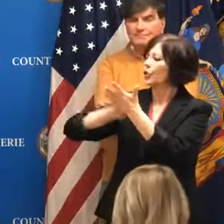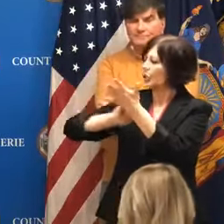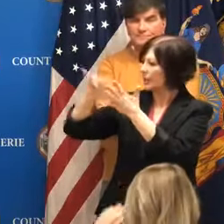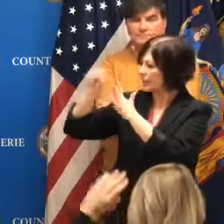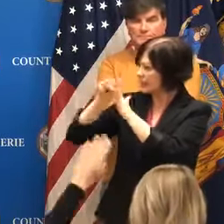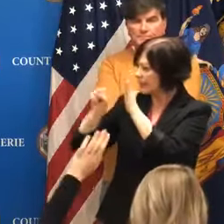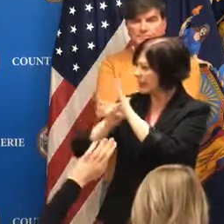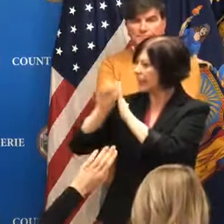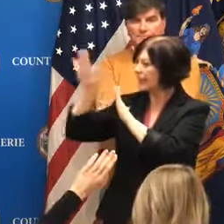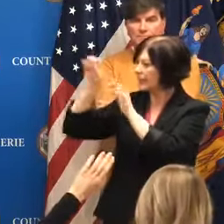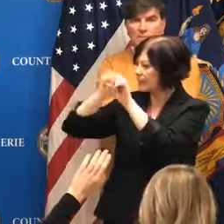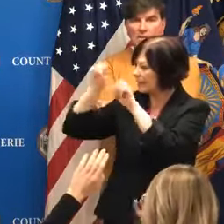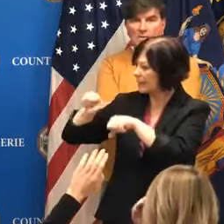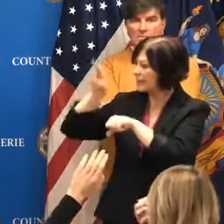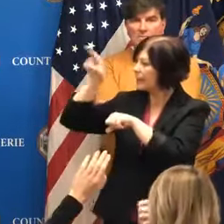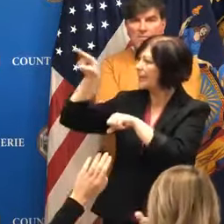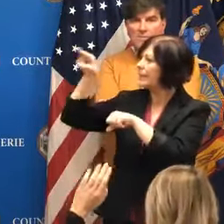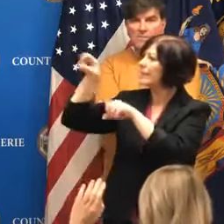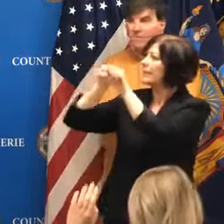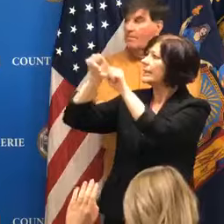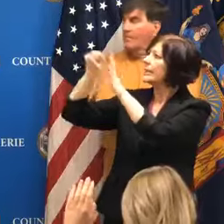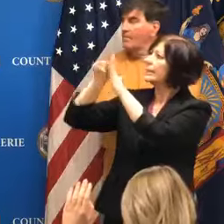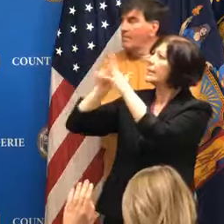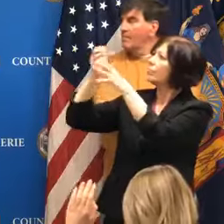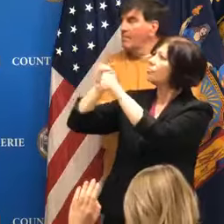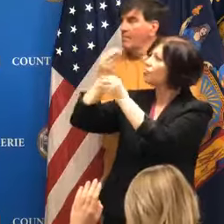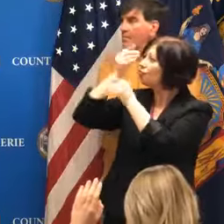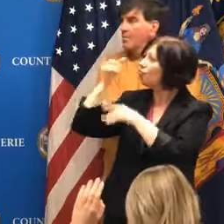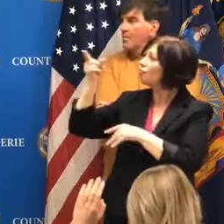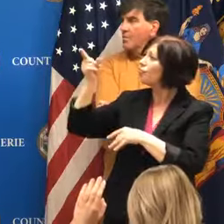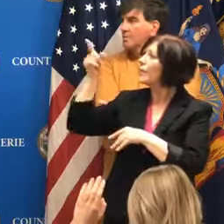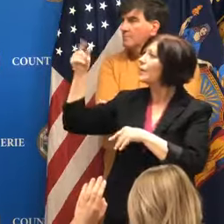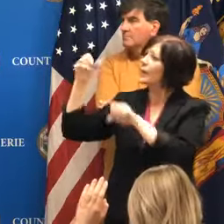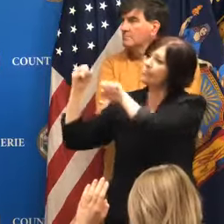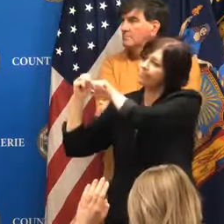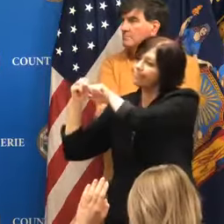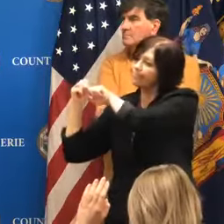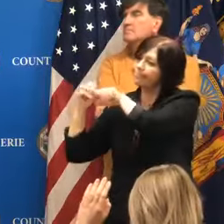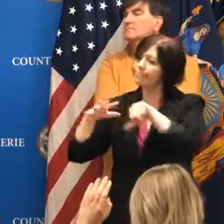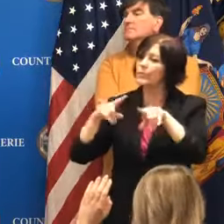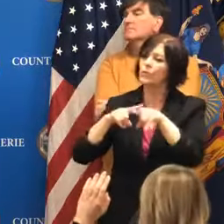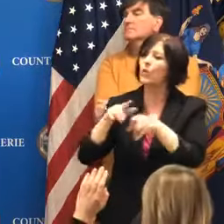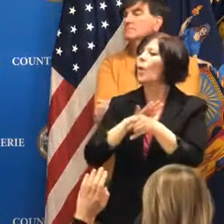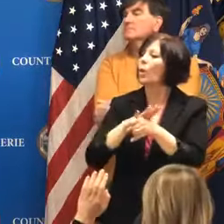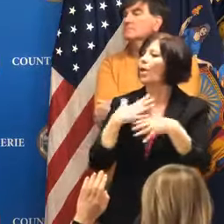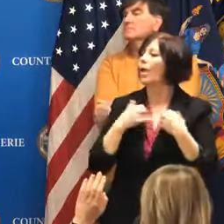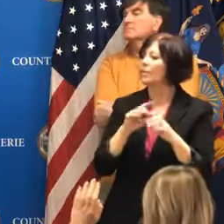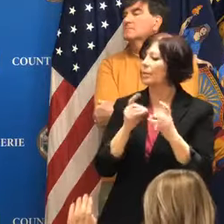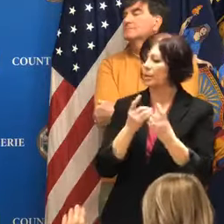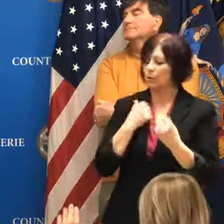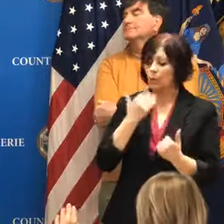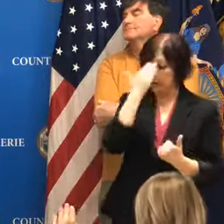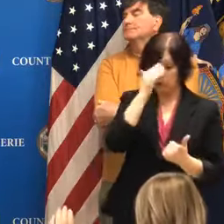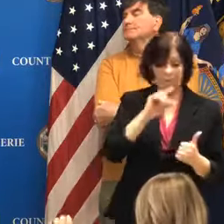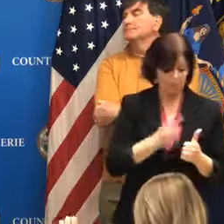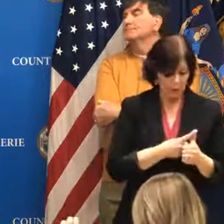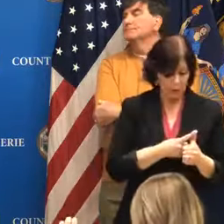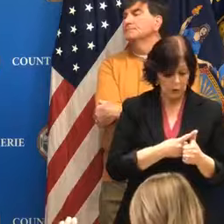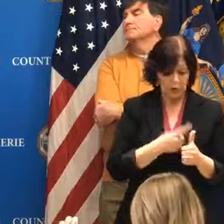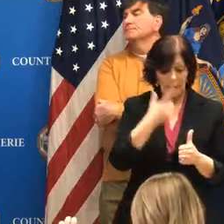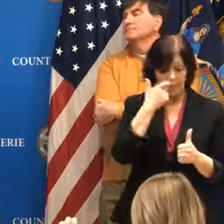and so then the state receives that information, and then they send it out to the local health department. So we knew about it first